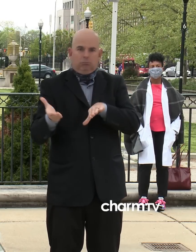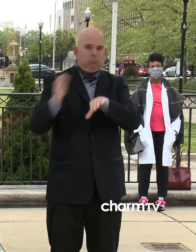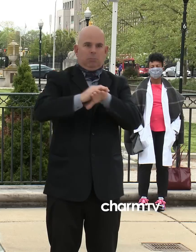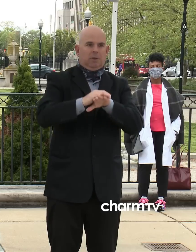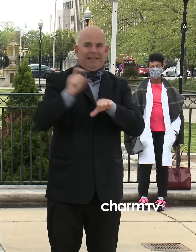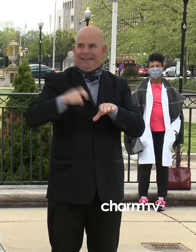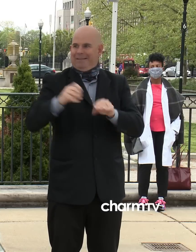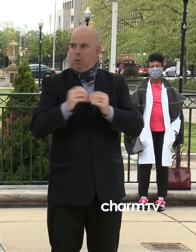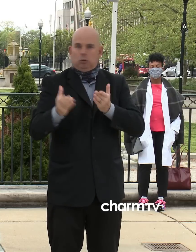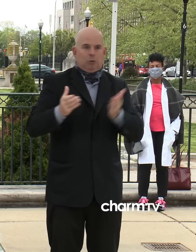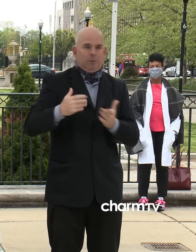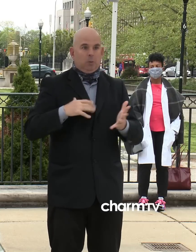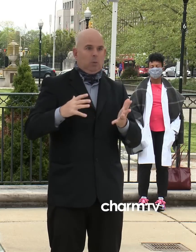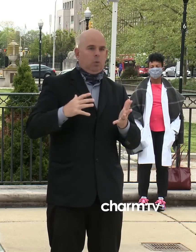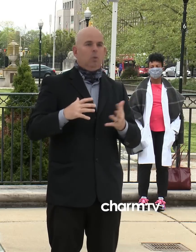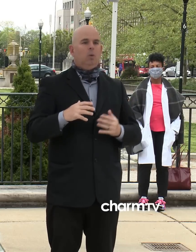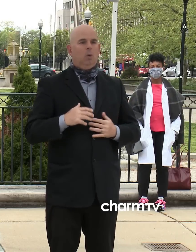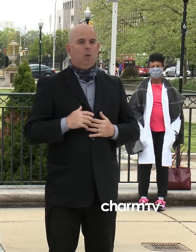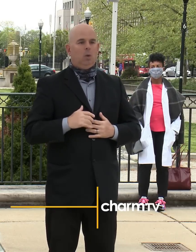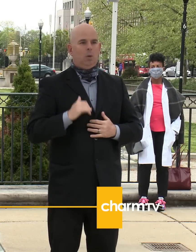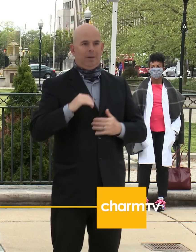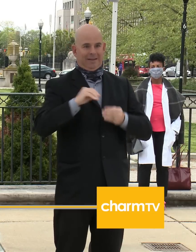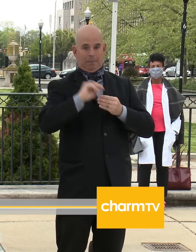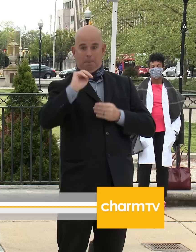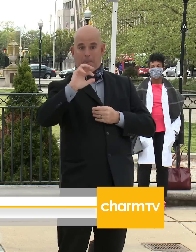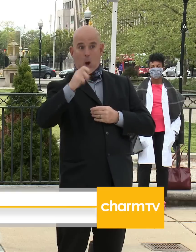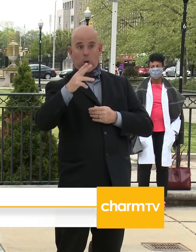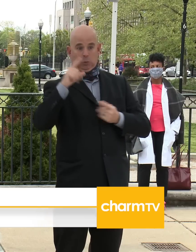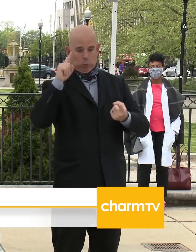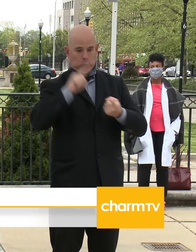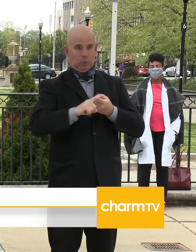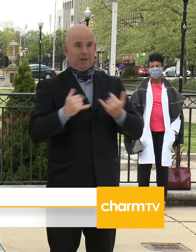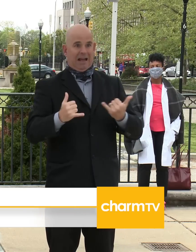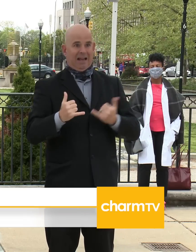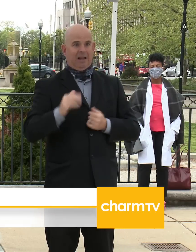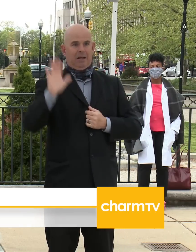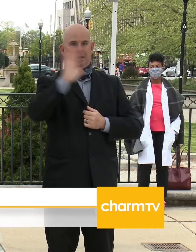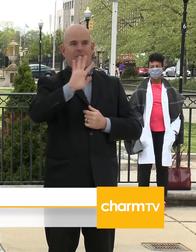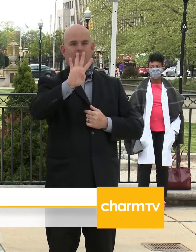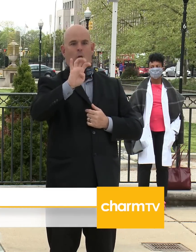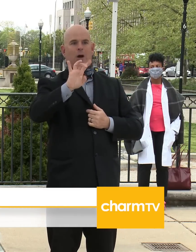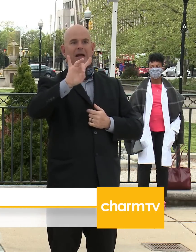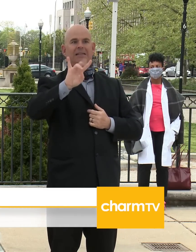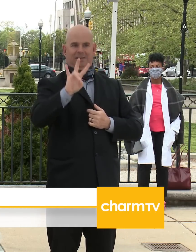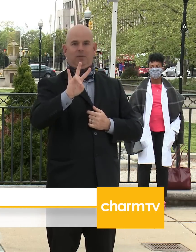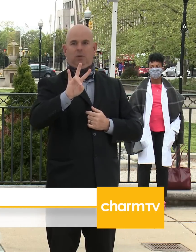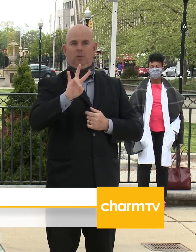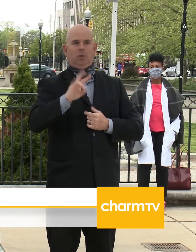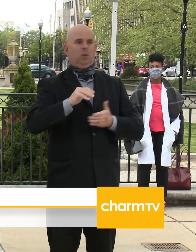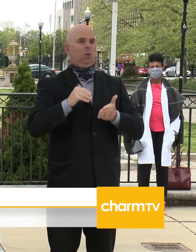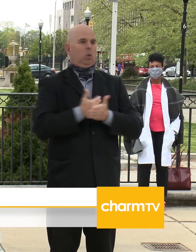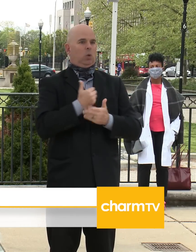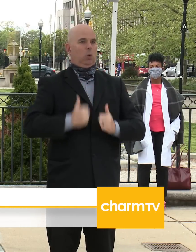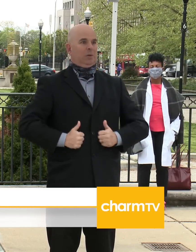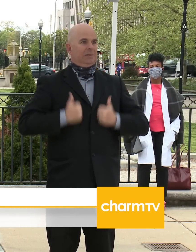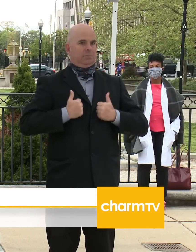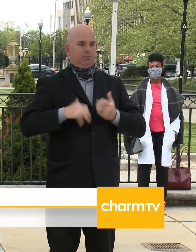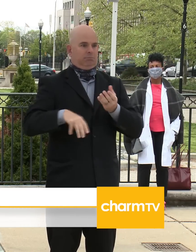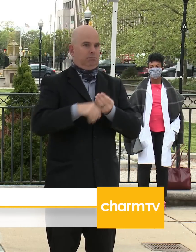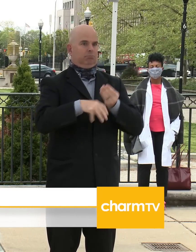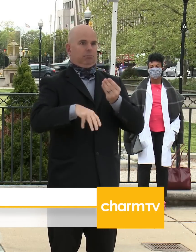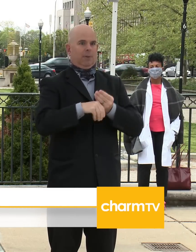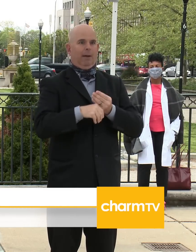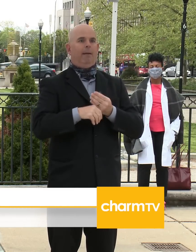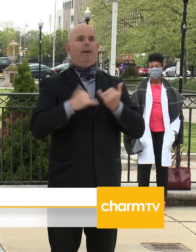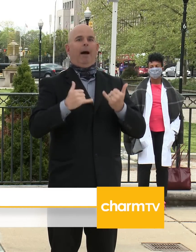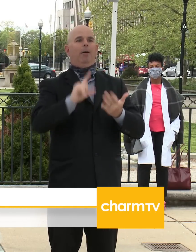added 487 new Baltimore City seniors to our program, bringing our current census to 1,159